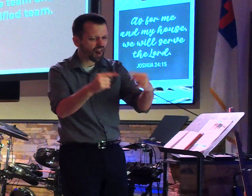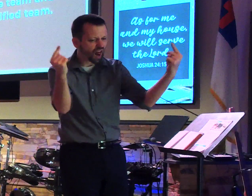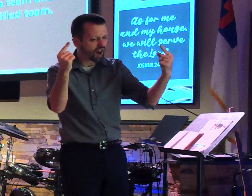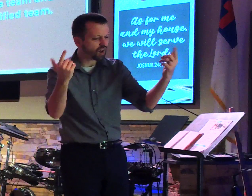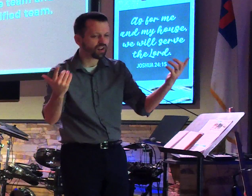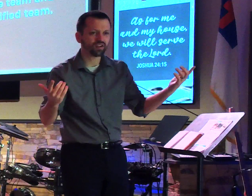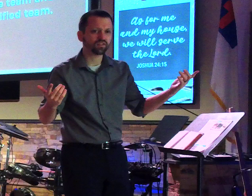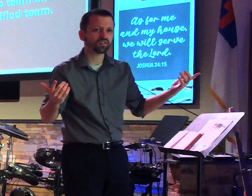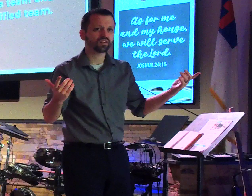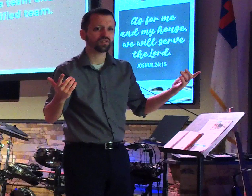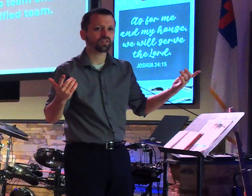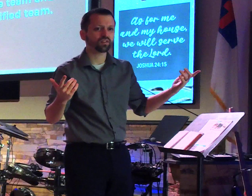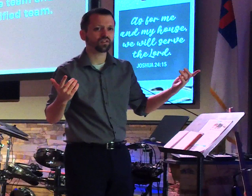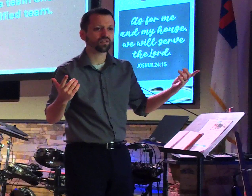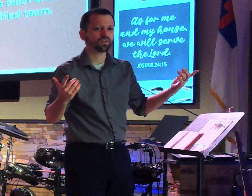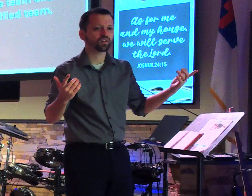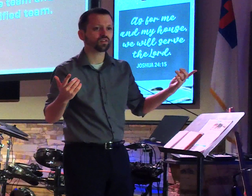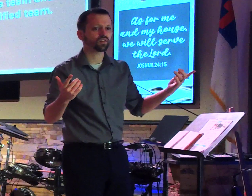kind of like